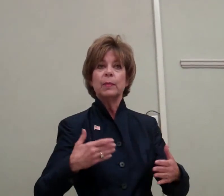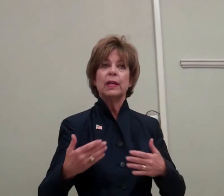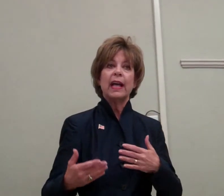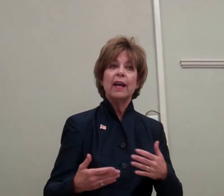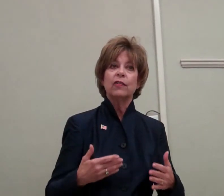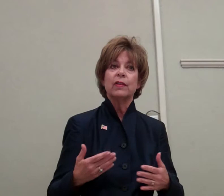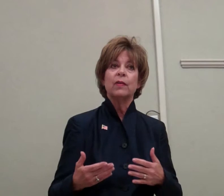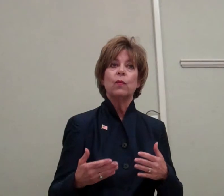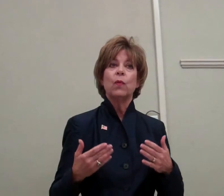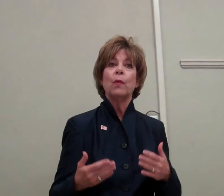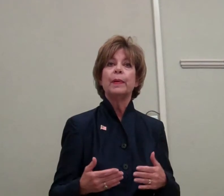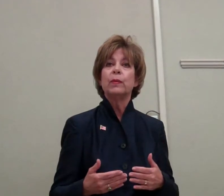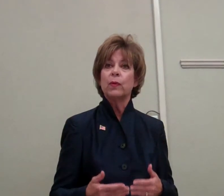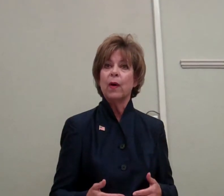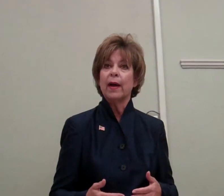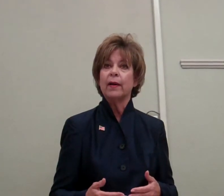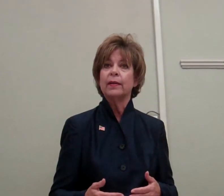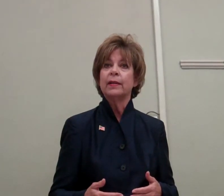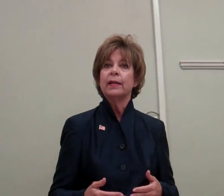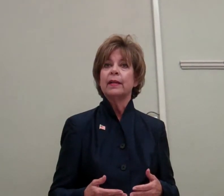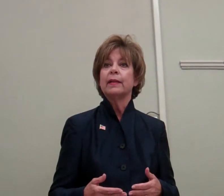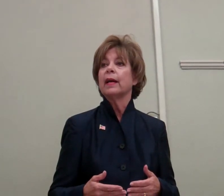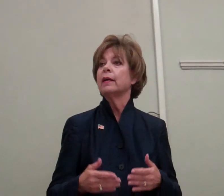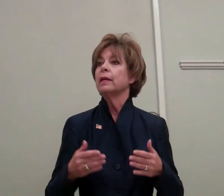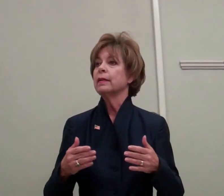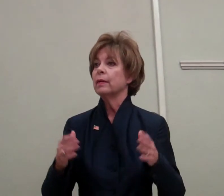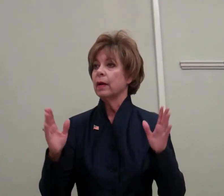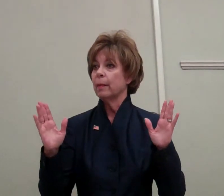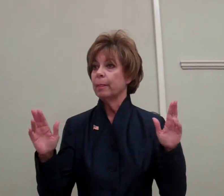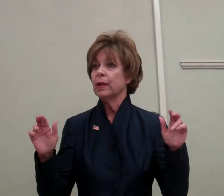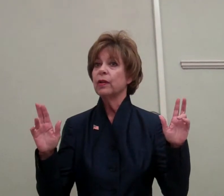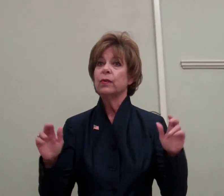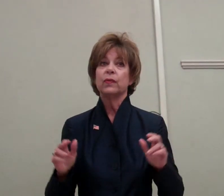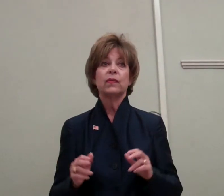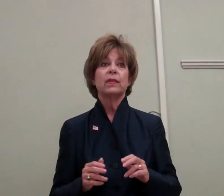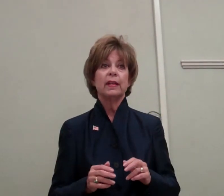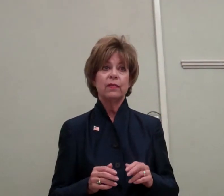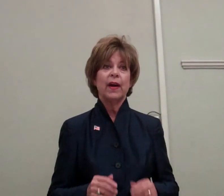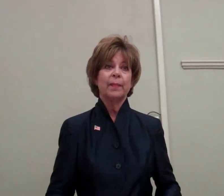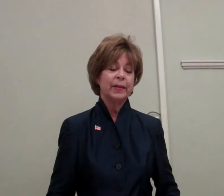communication won't be required that pollutes the environment.